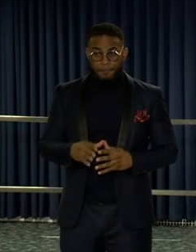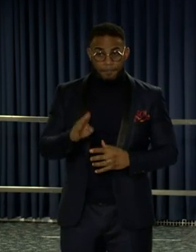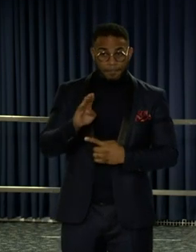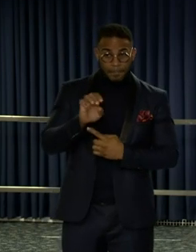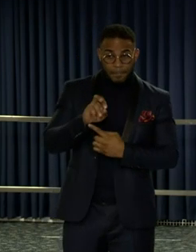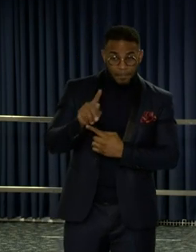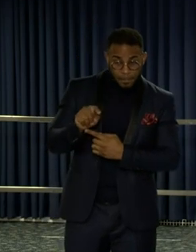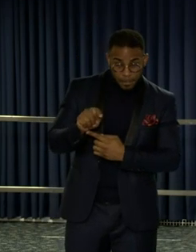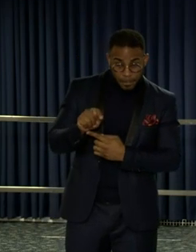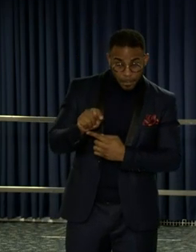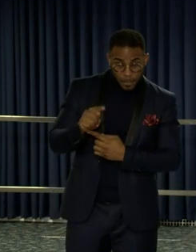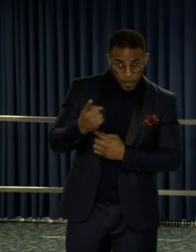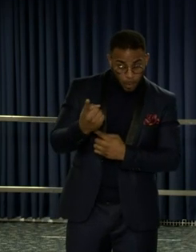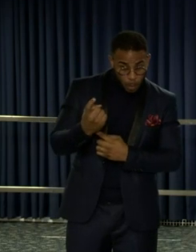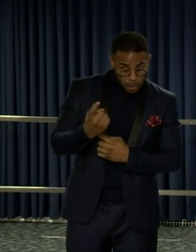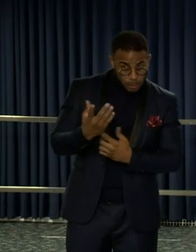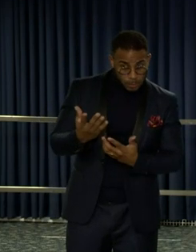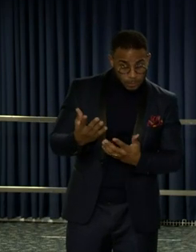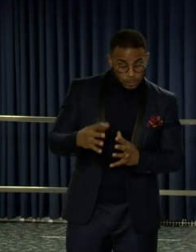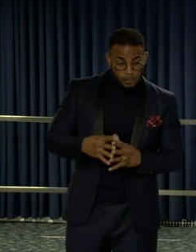Bennett?